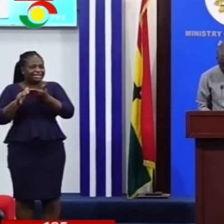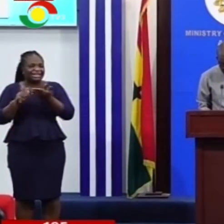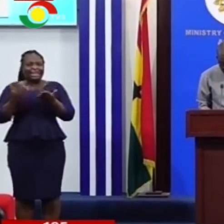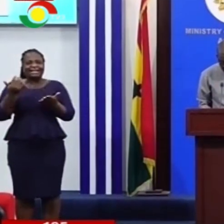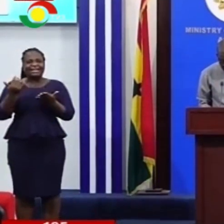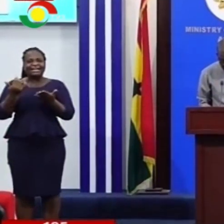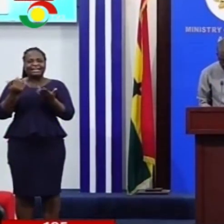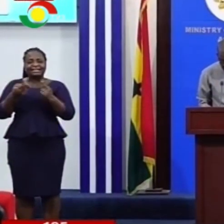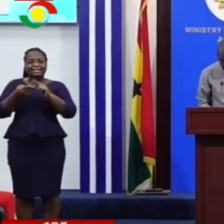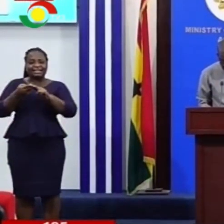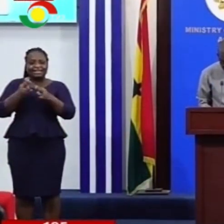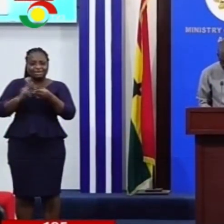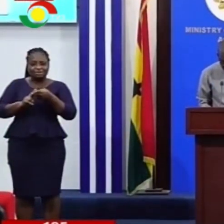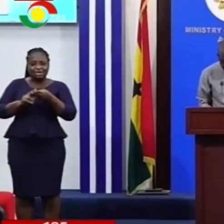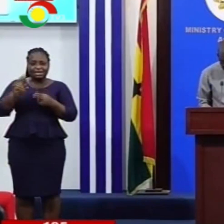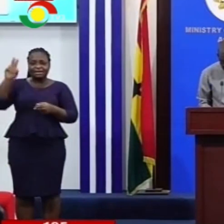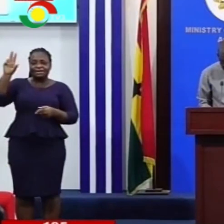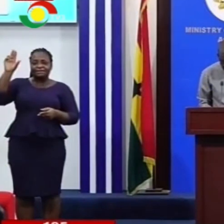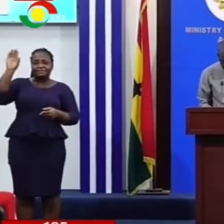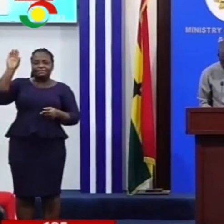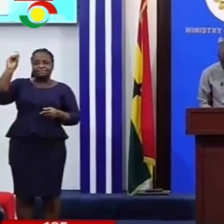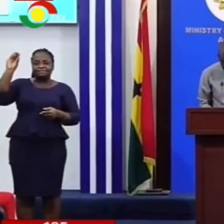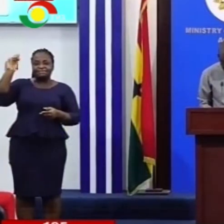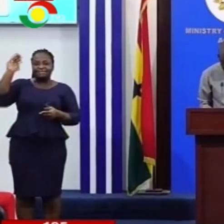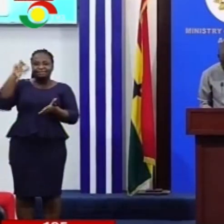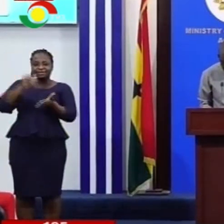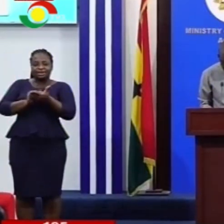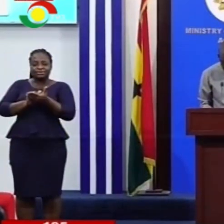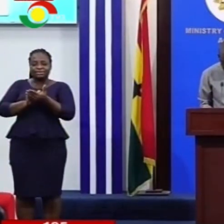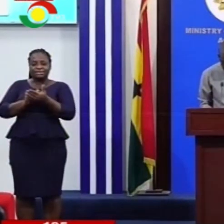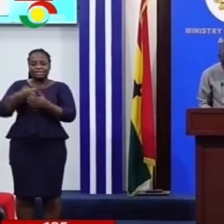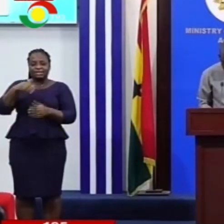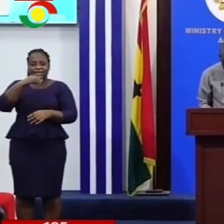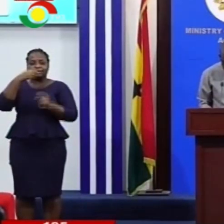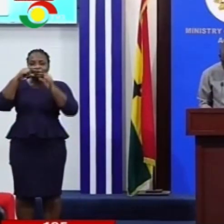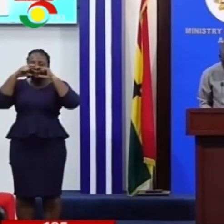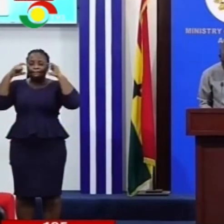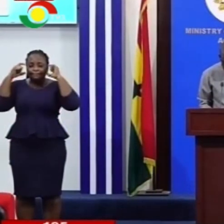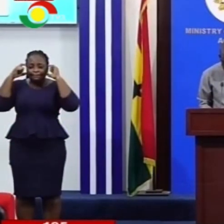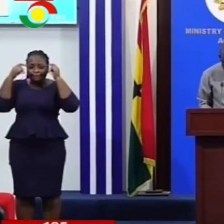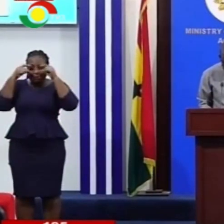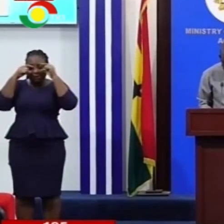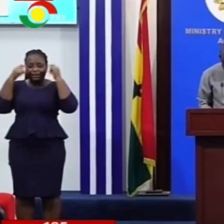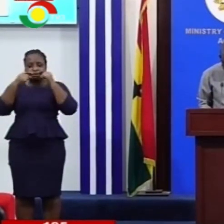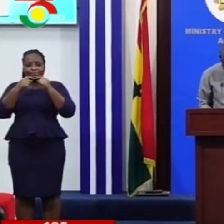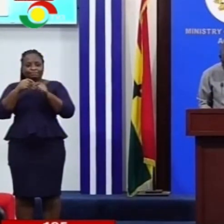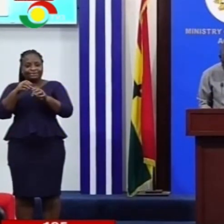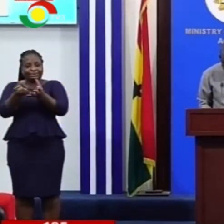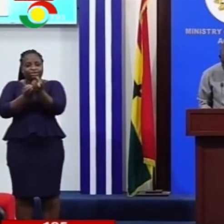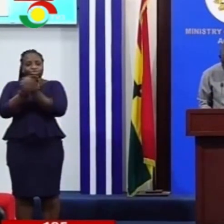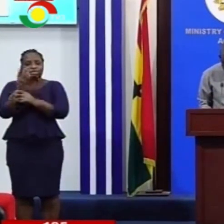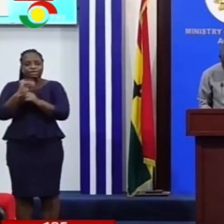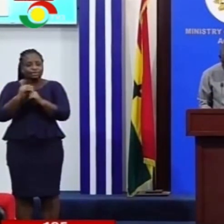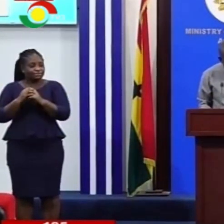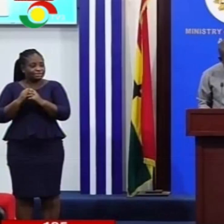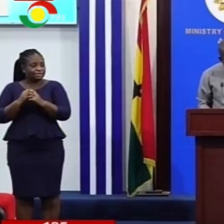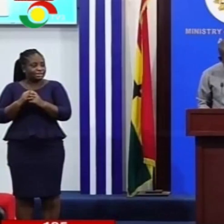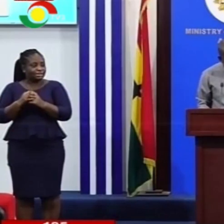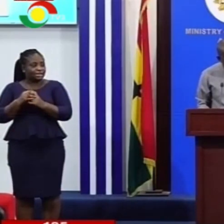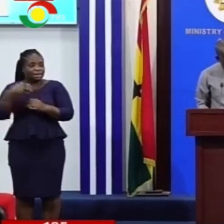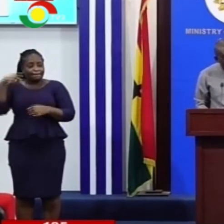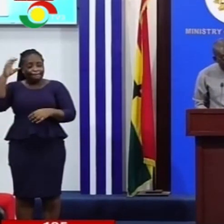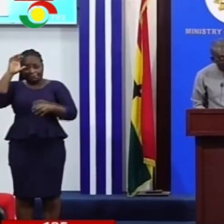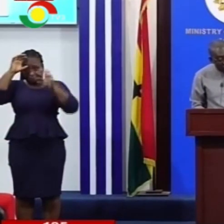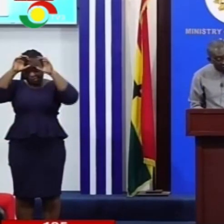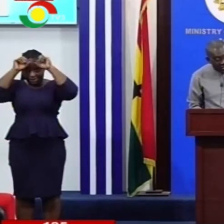the 50,000 PPEs that the president ordered for. And also